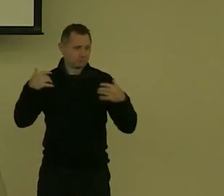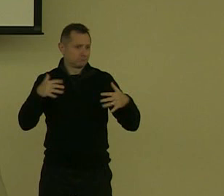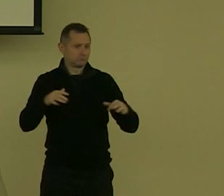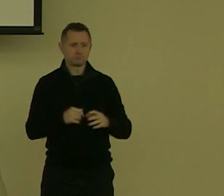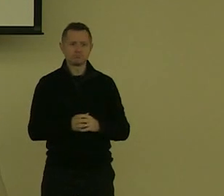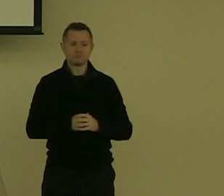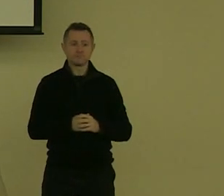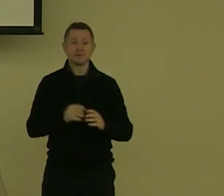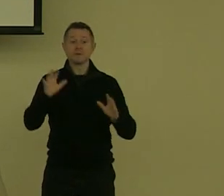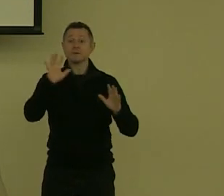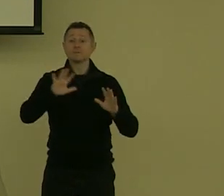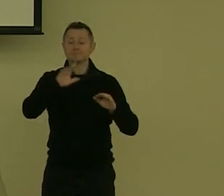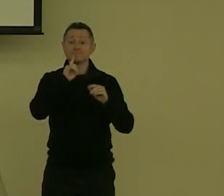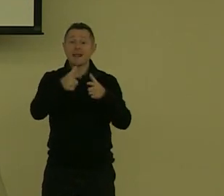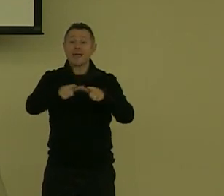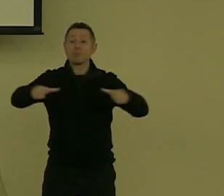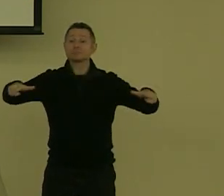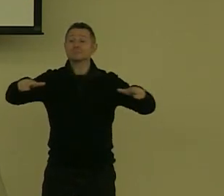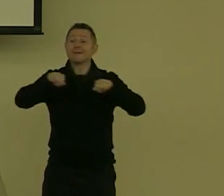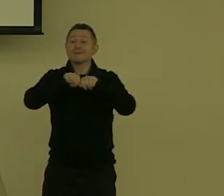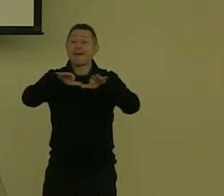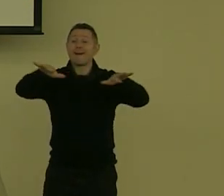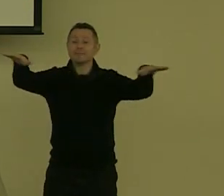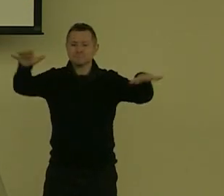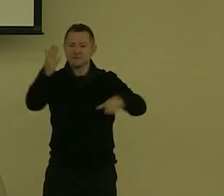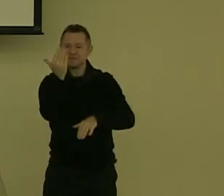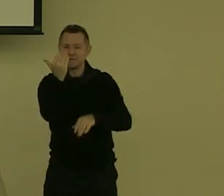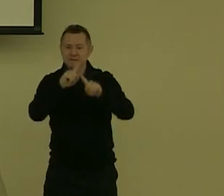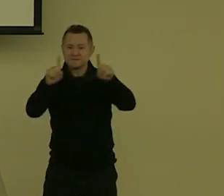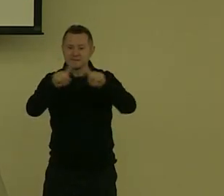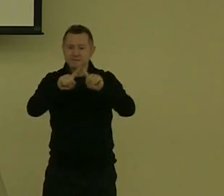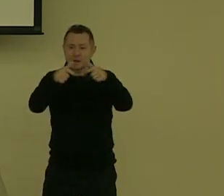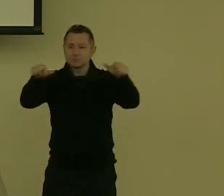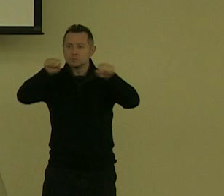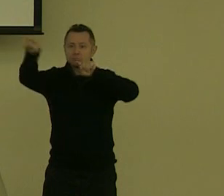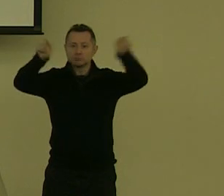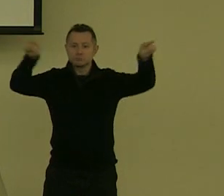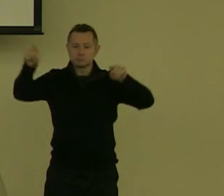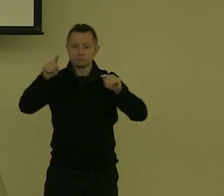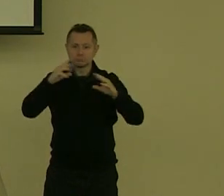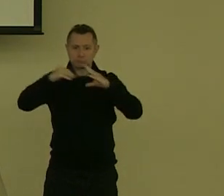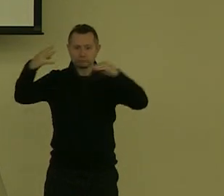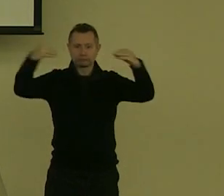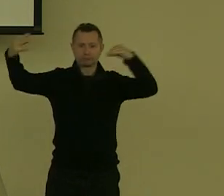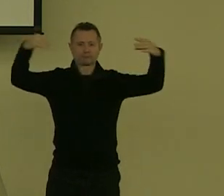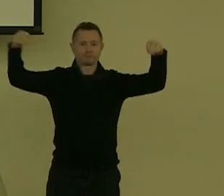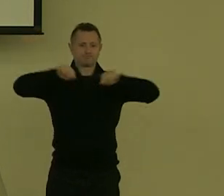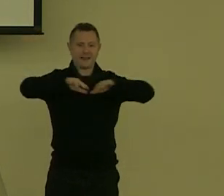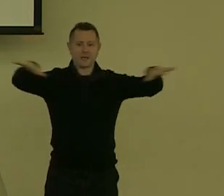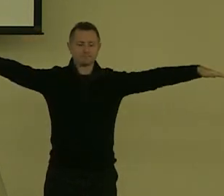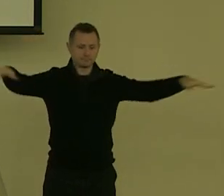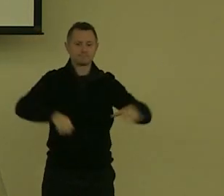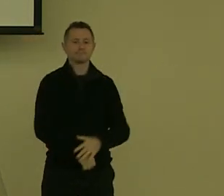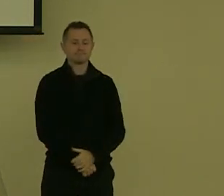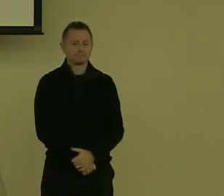In 2010, I branched into archives when Chris Claremont approached us and offered us his archives.